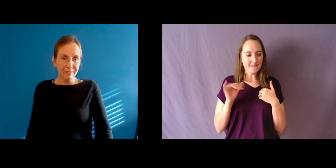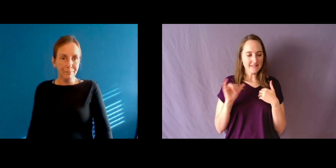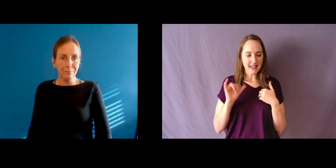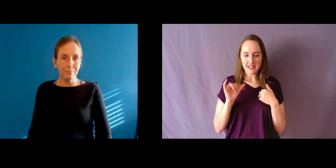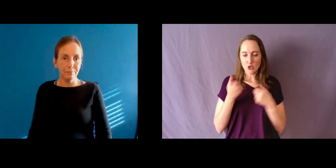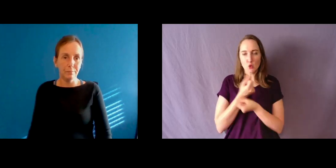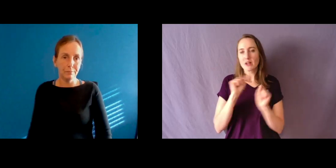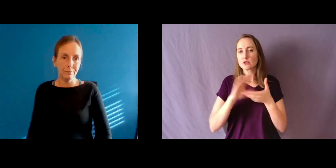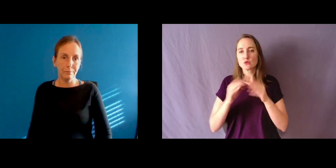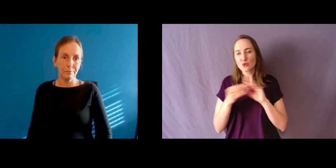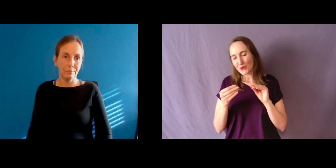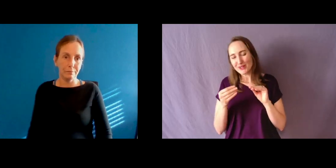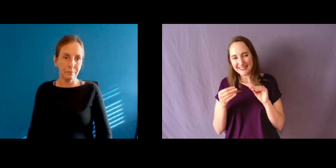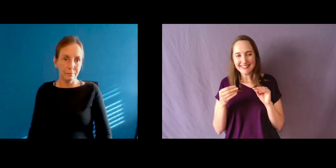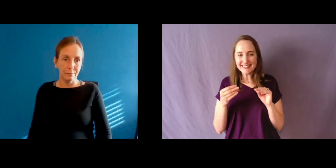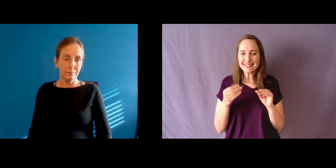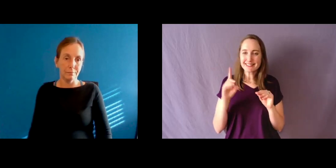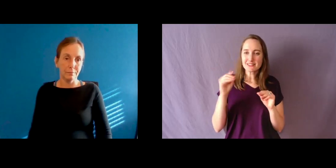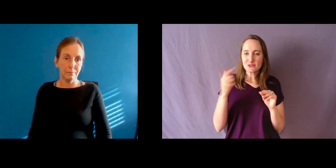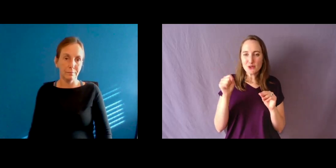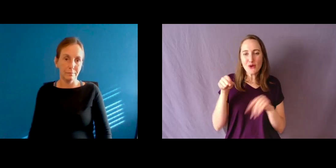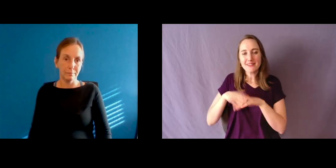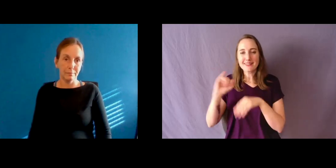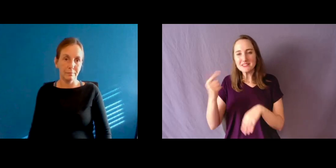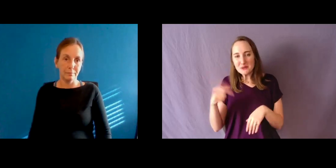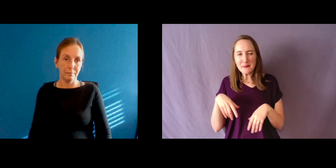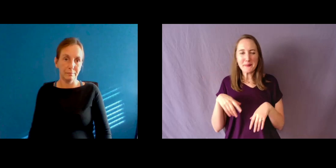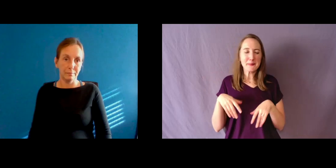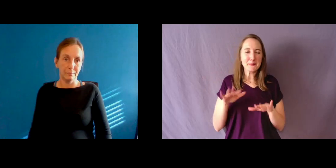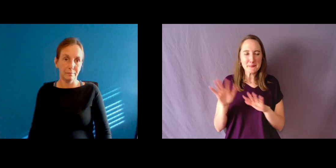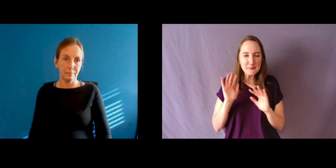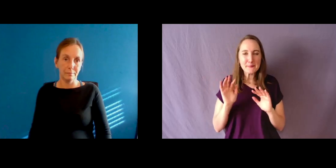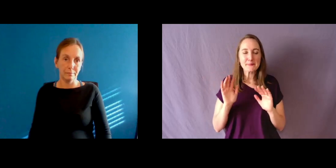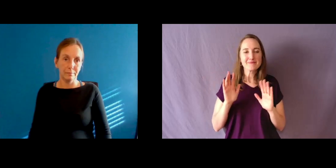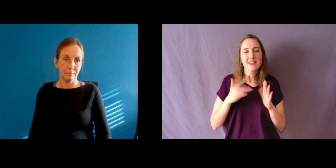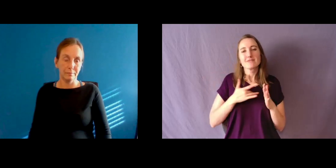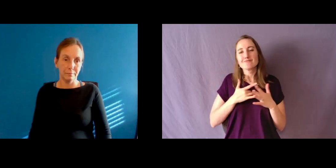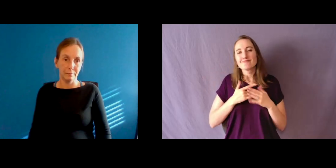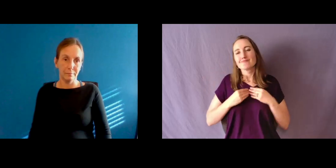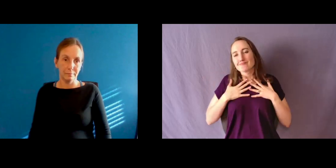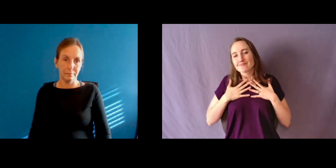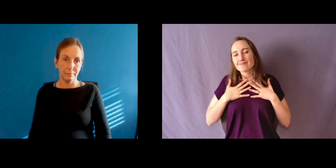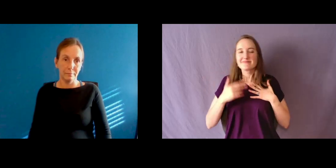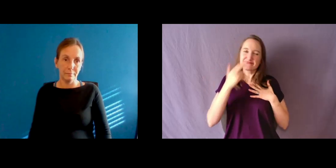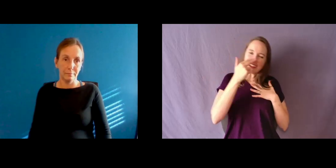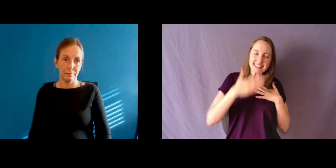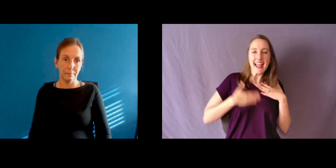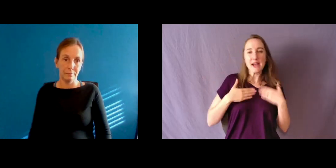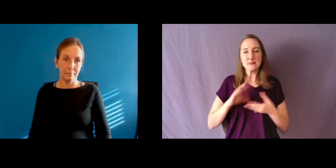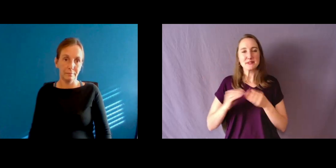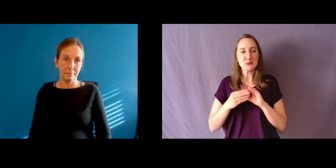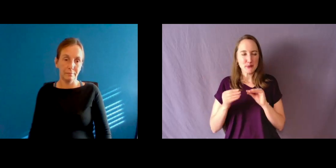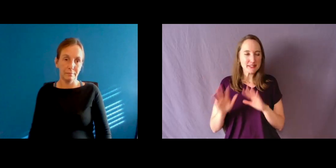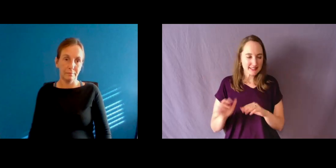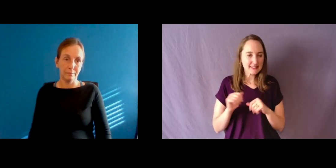rescue stories, of course, that, dogs that are on Instagram and things like that. It's kind of heartwarming and funny and happy tales, kind